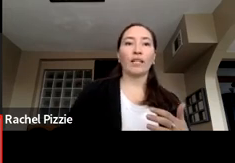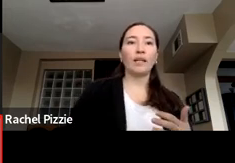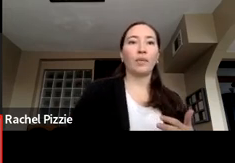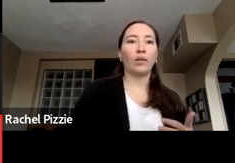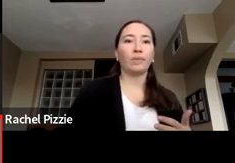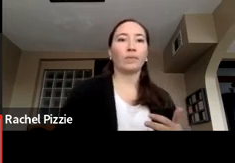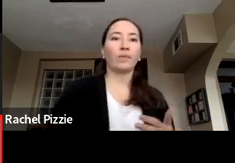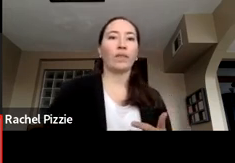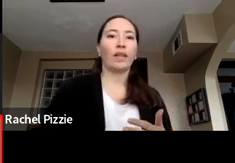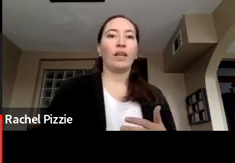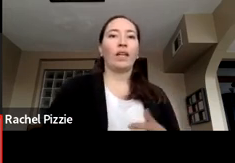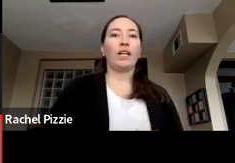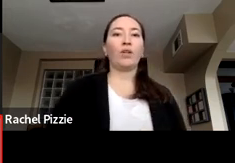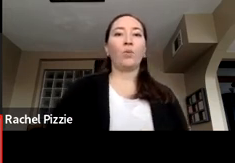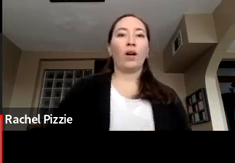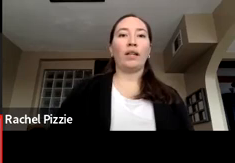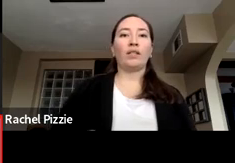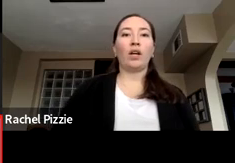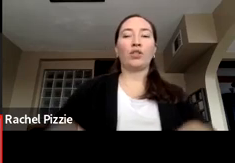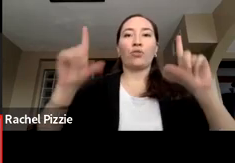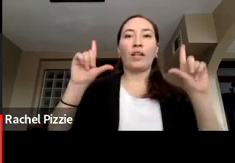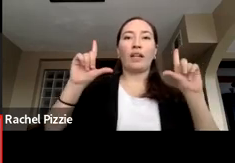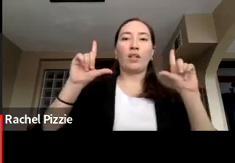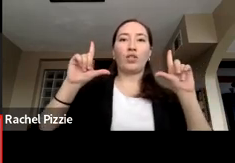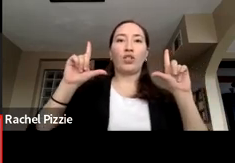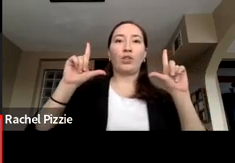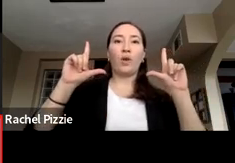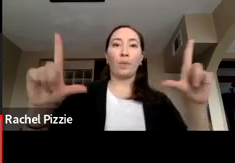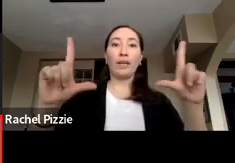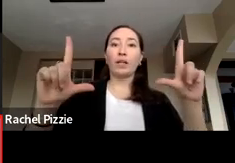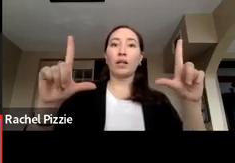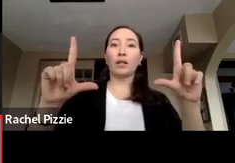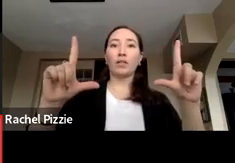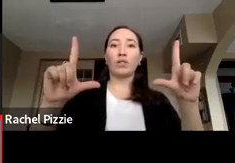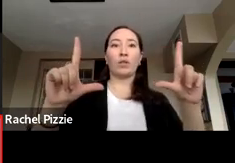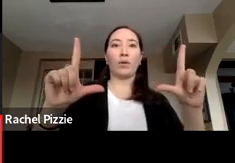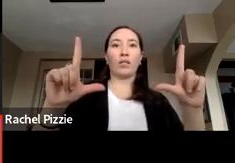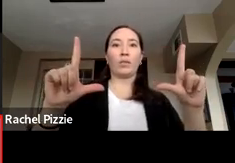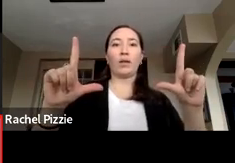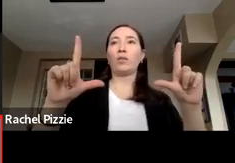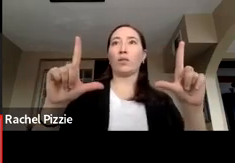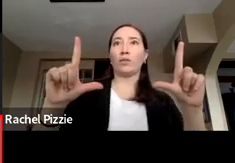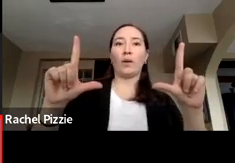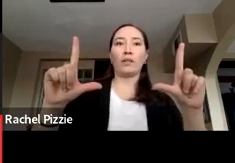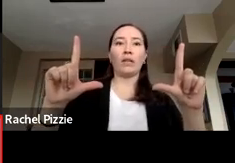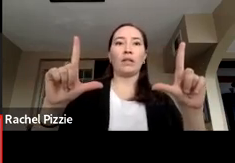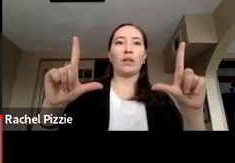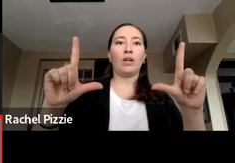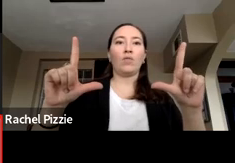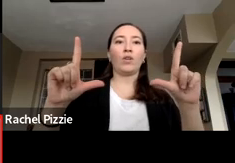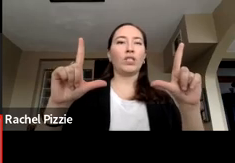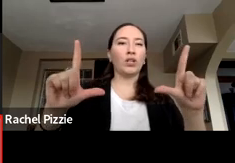So for example, if you want a screen to appear to the participant or the